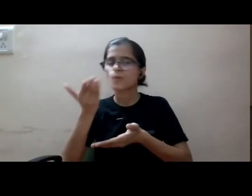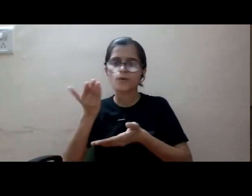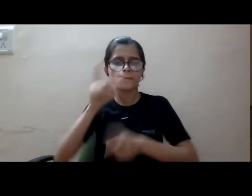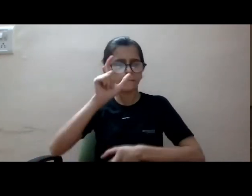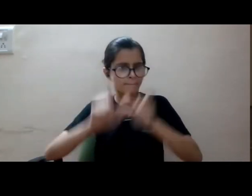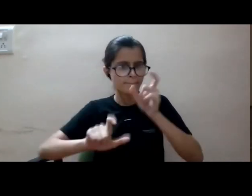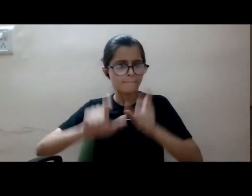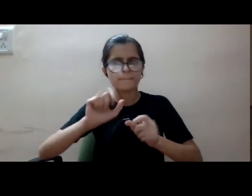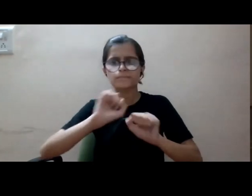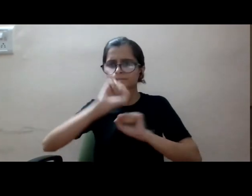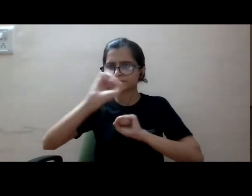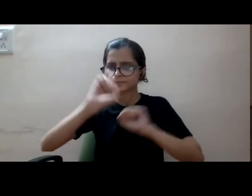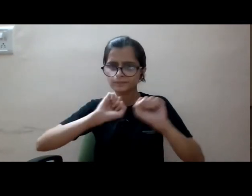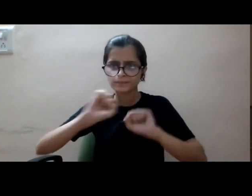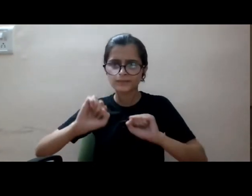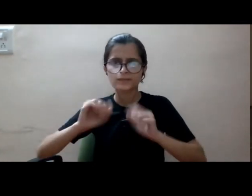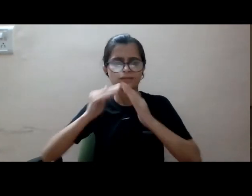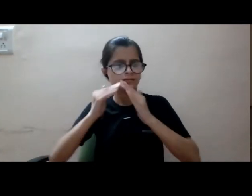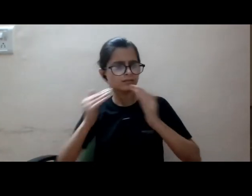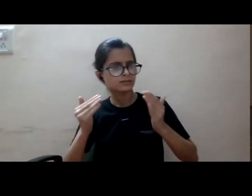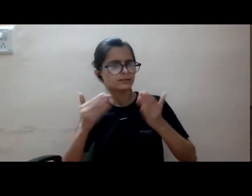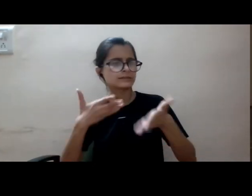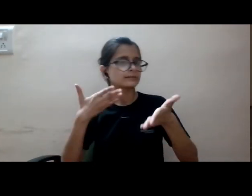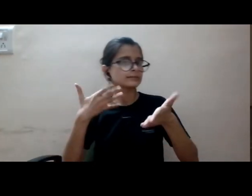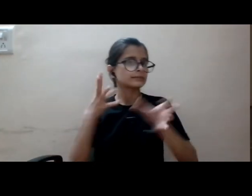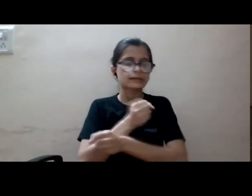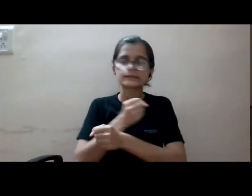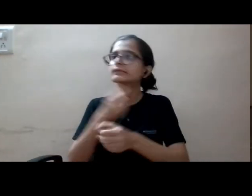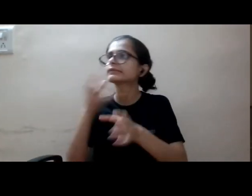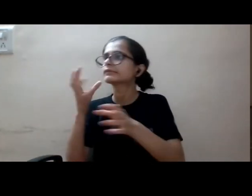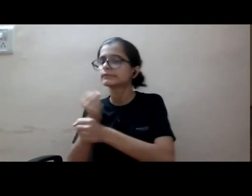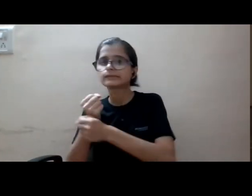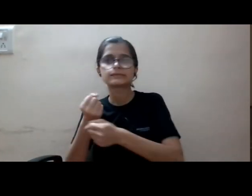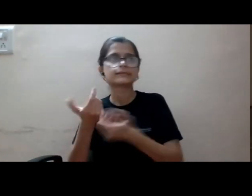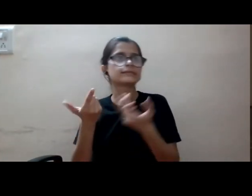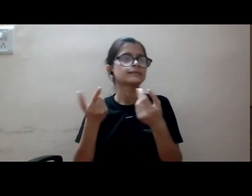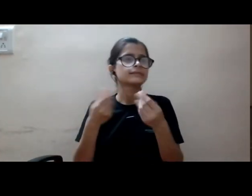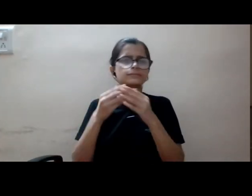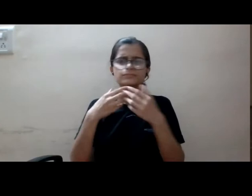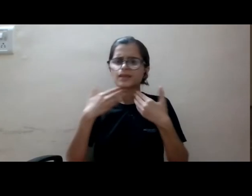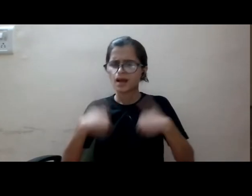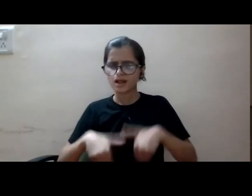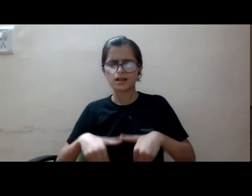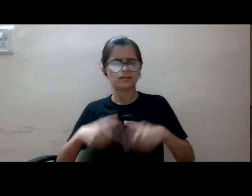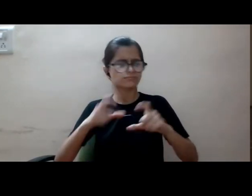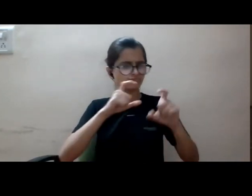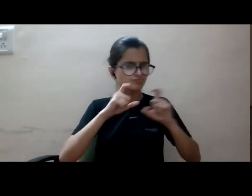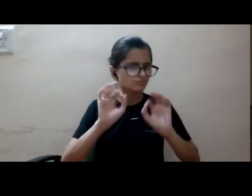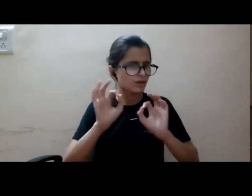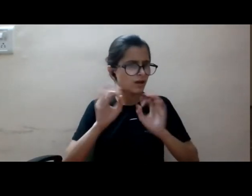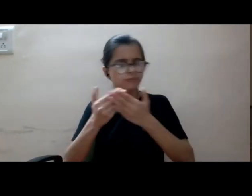through warehousing, lack of accommodations, insufficient health care, lack of